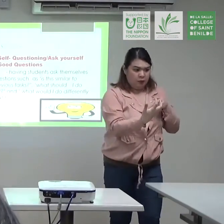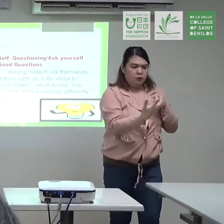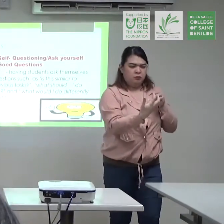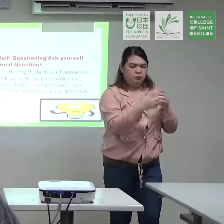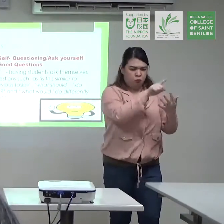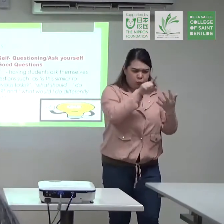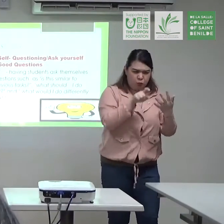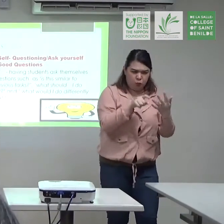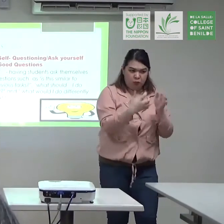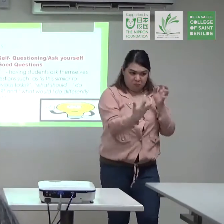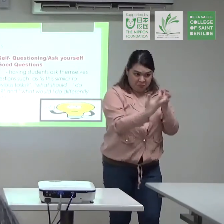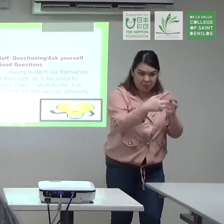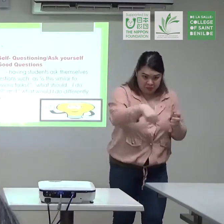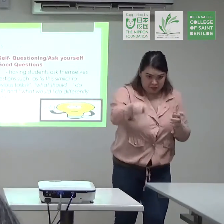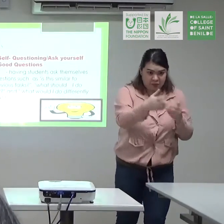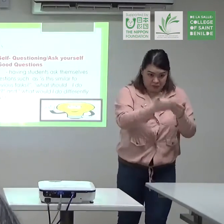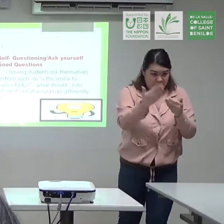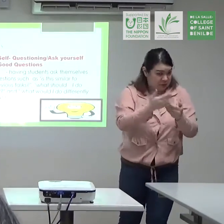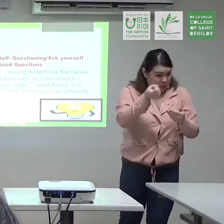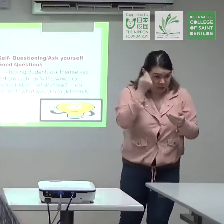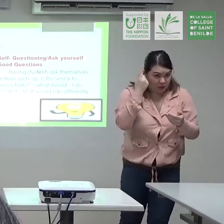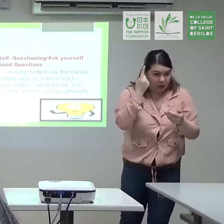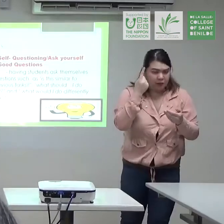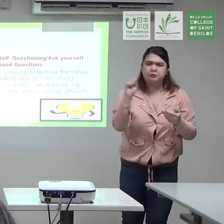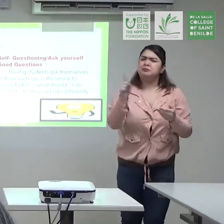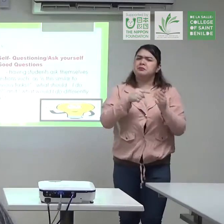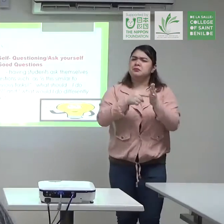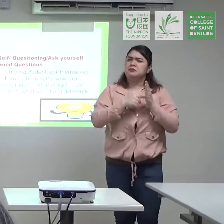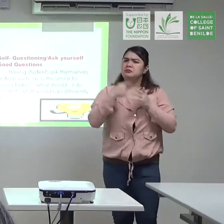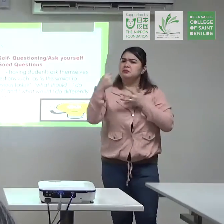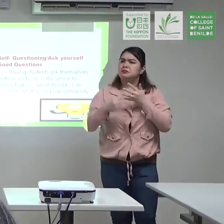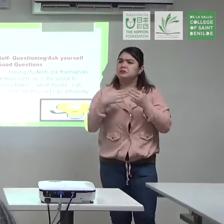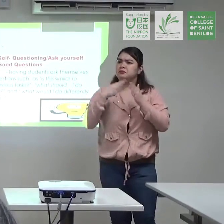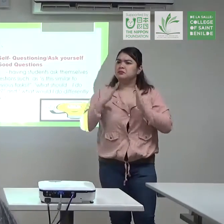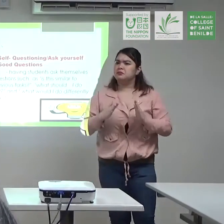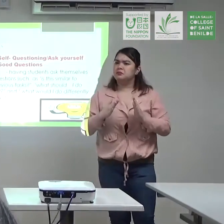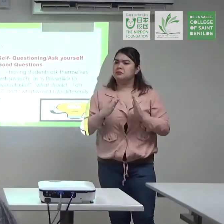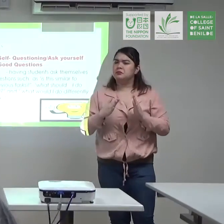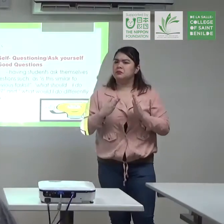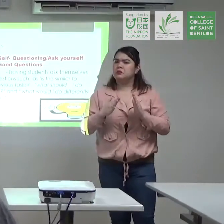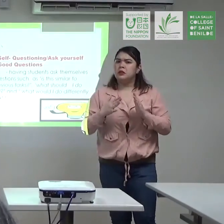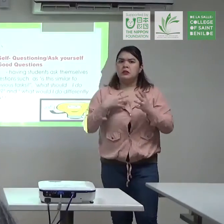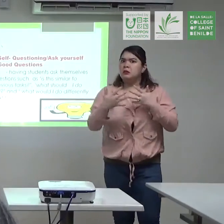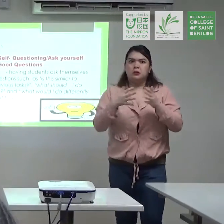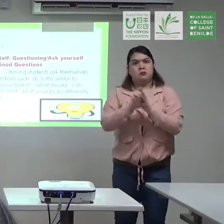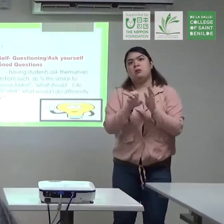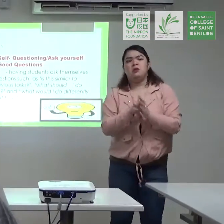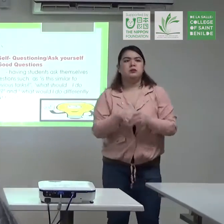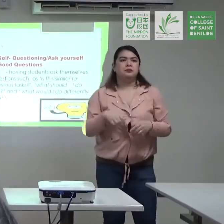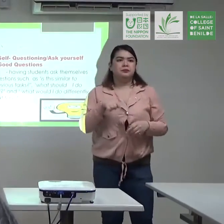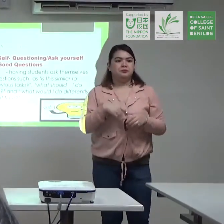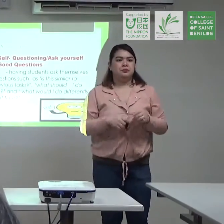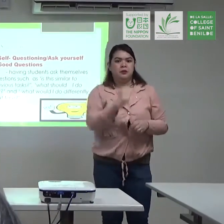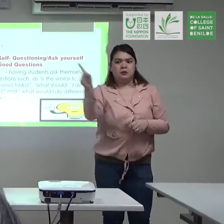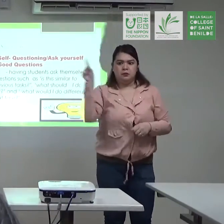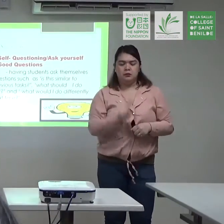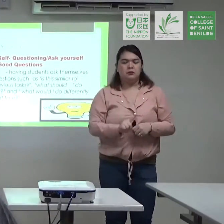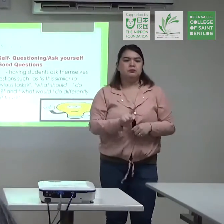the different projects that are required of students now? You're not just being asked a simple